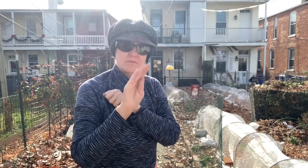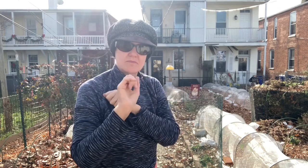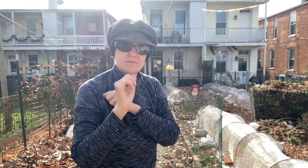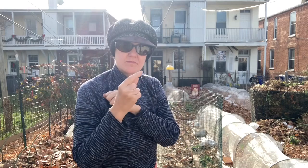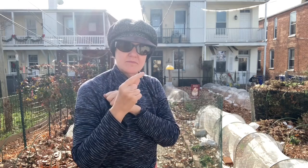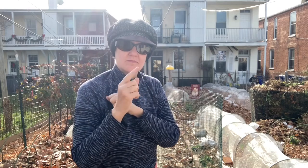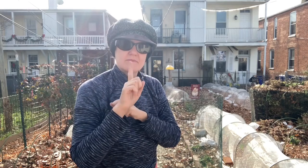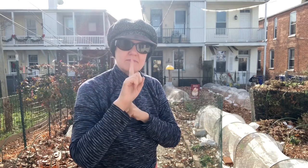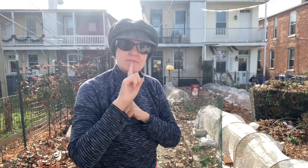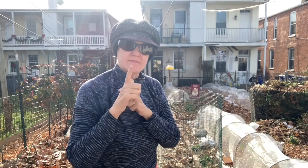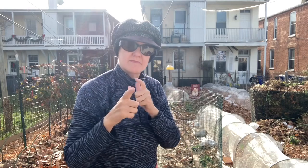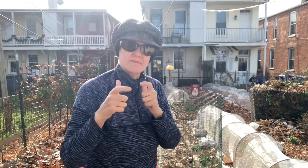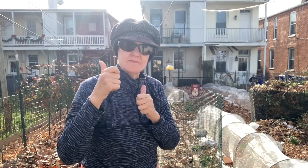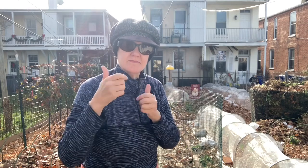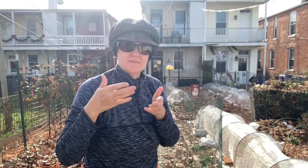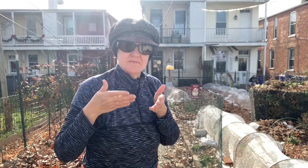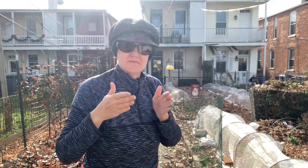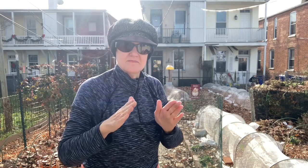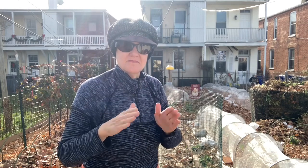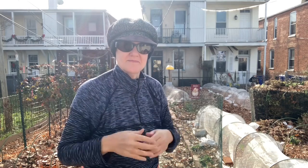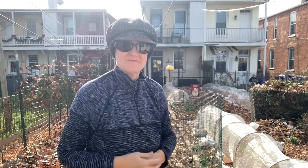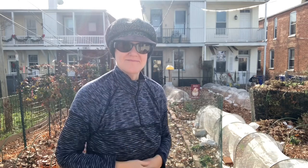Now we're using a dark trash bag because that'll heat up.